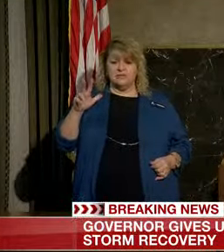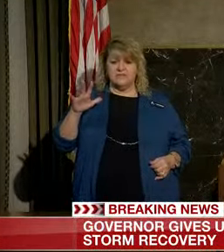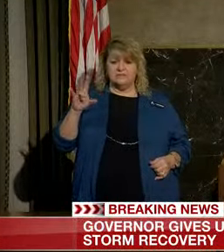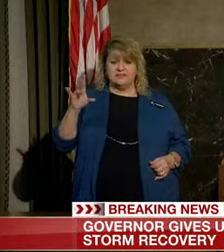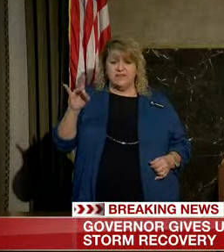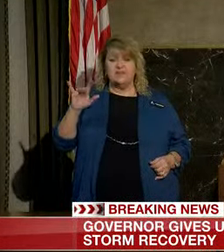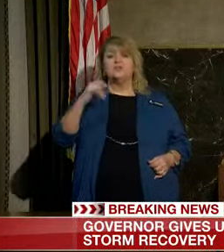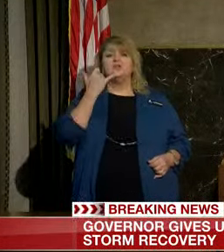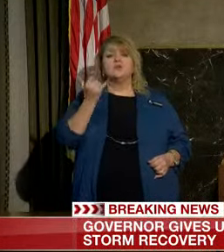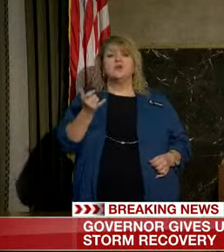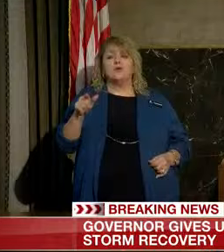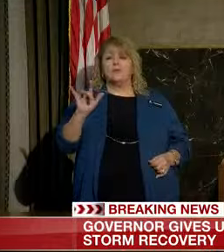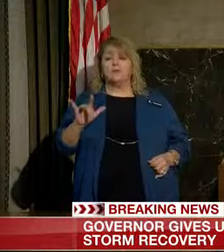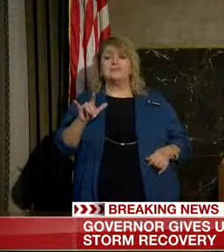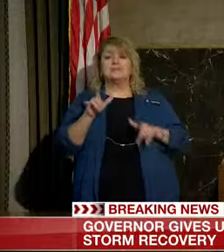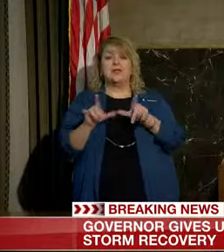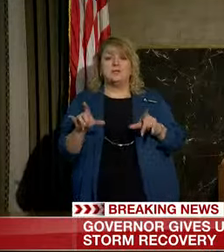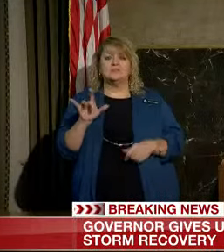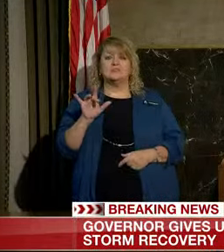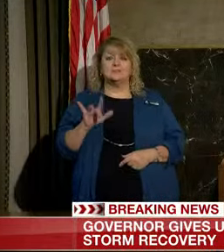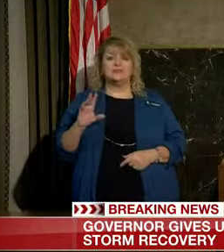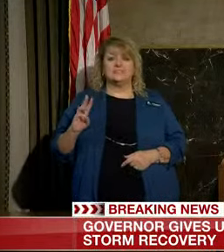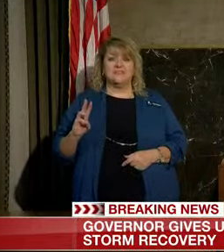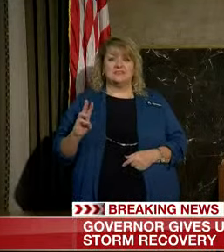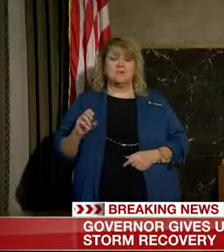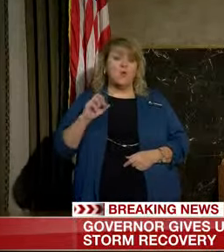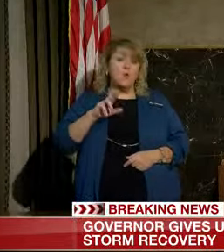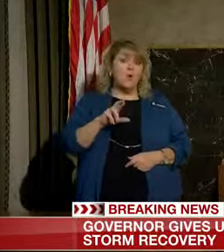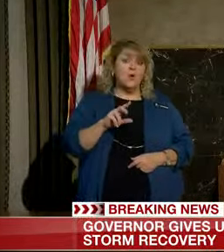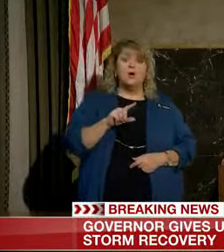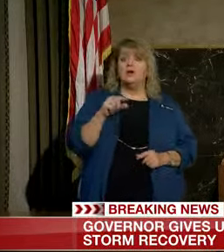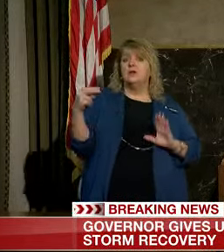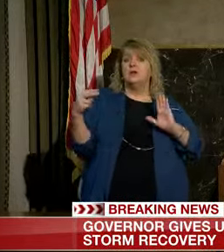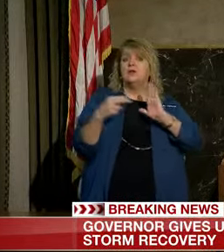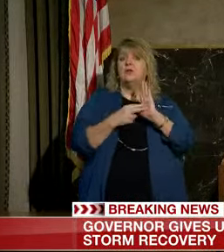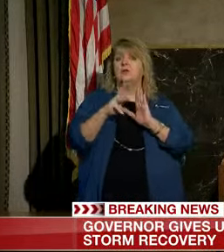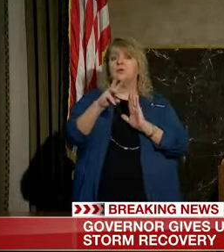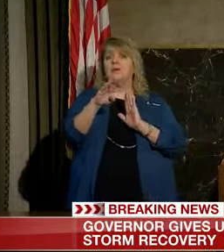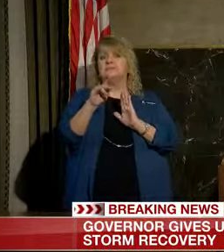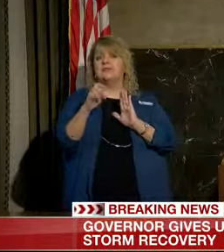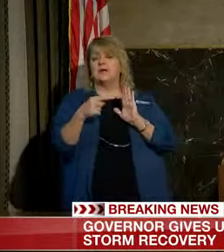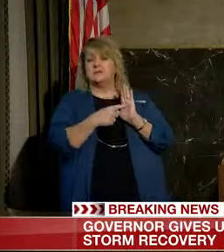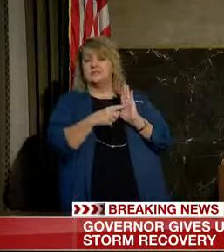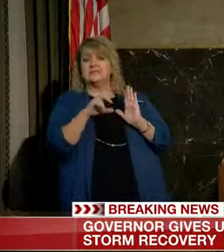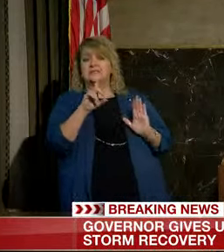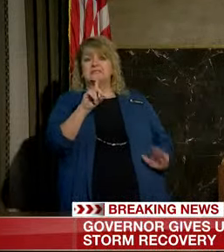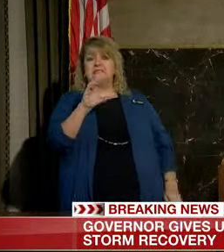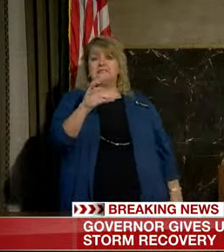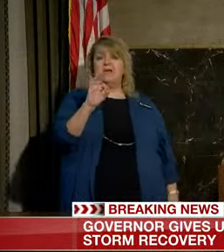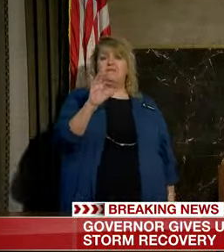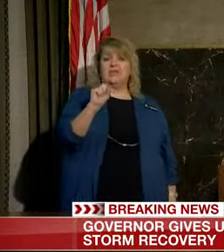You select language and press 6, or you can go to the website at